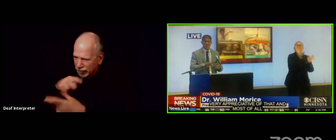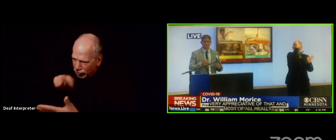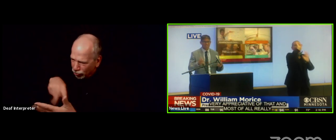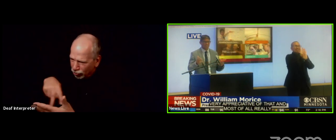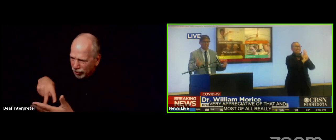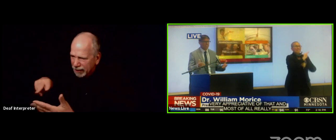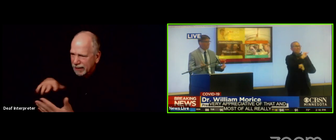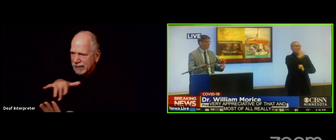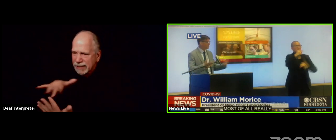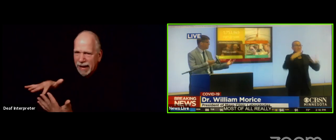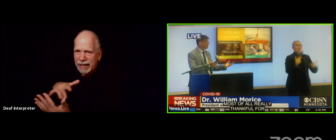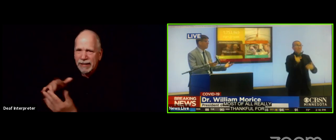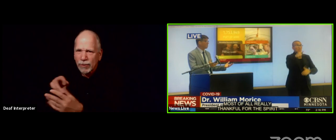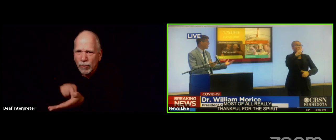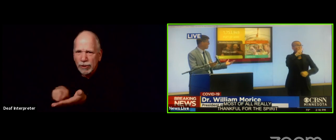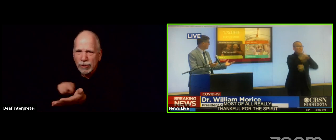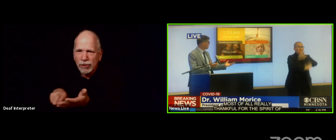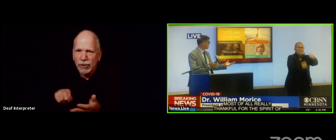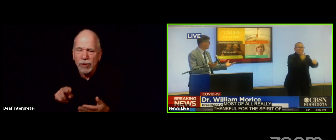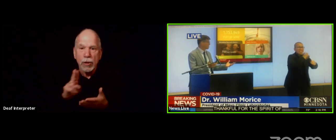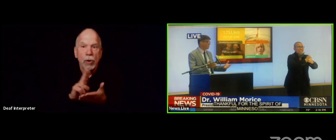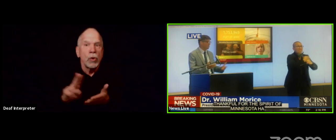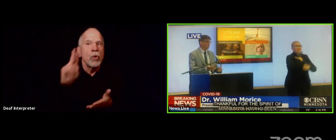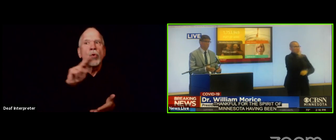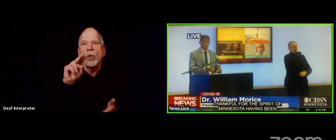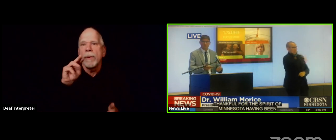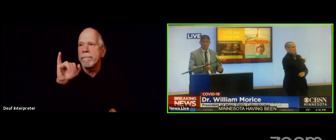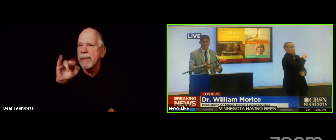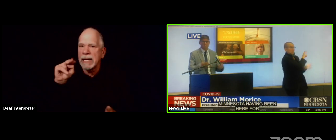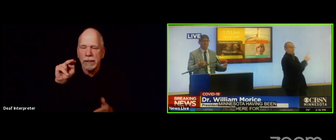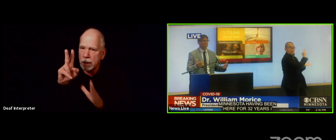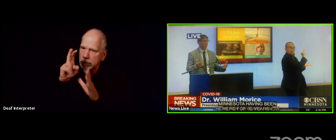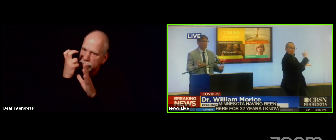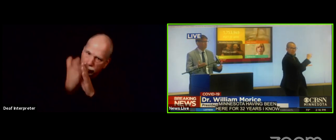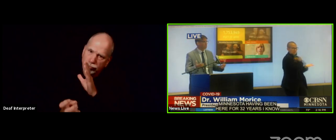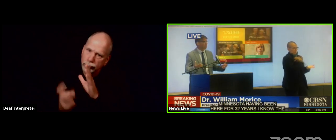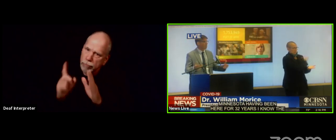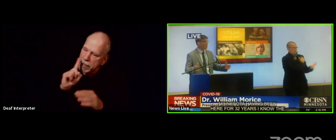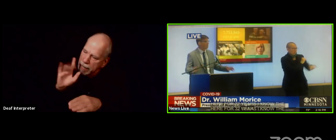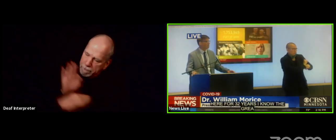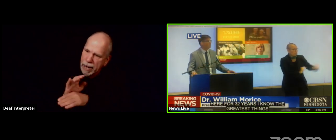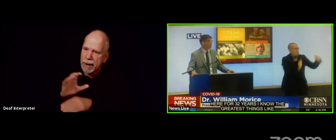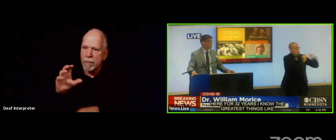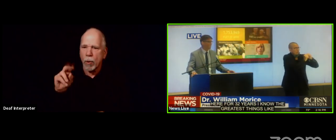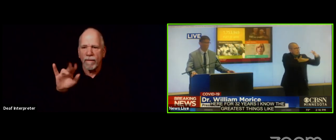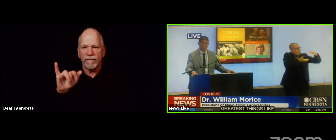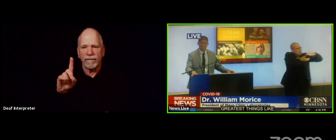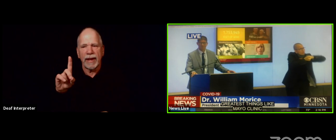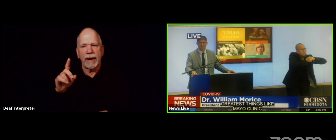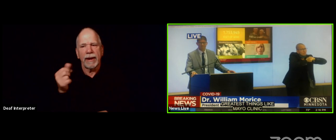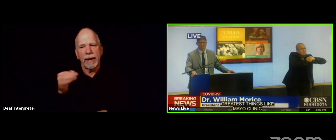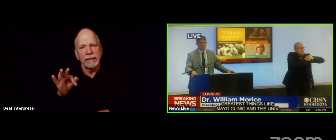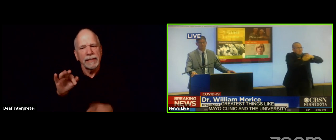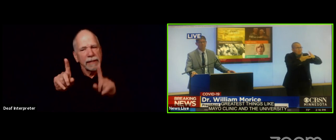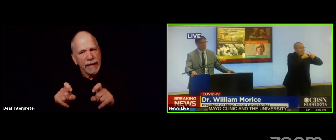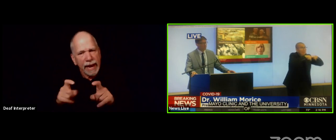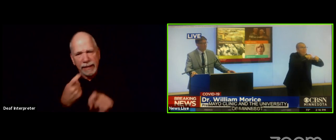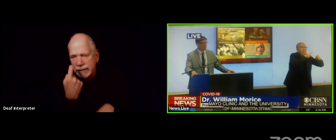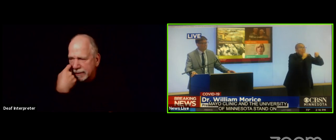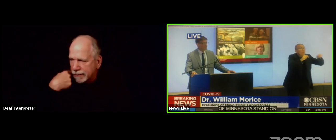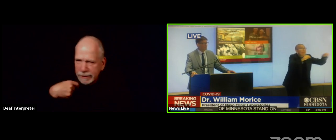know that the great establishments like Mayo Clinic and the University of Minnesota really are stand on the shoulders of the people of the state. And so that's why I'm